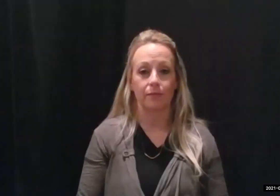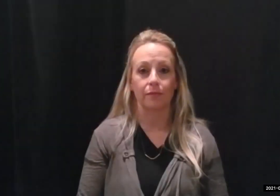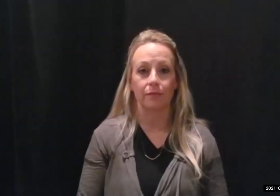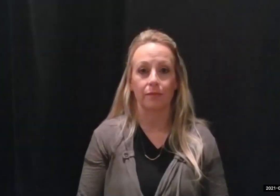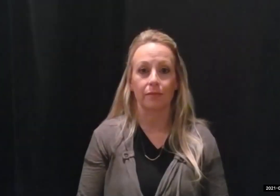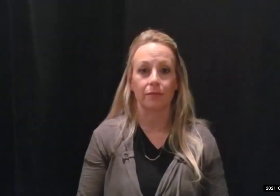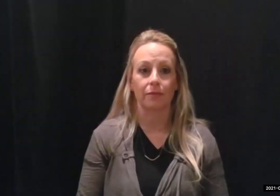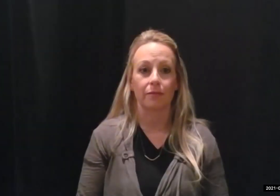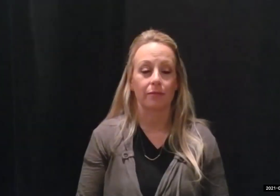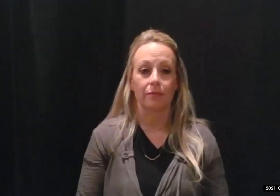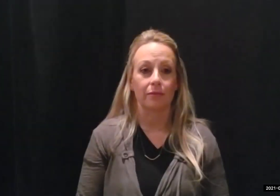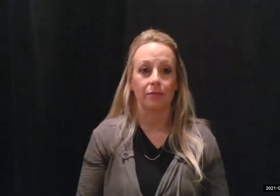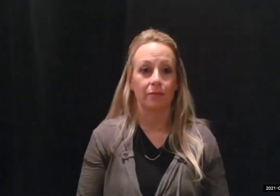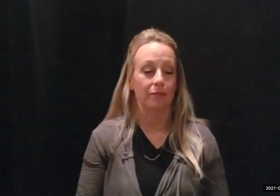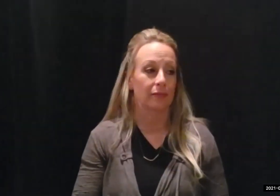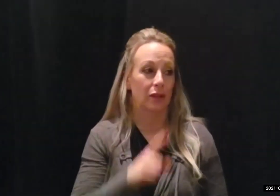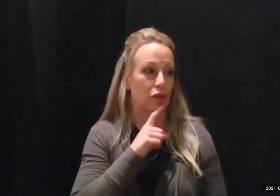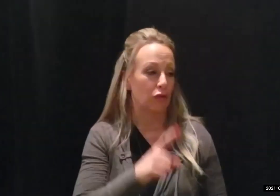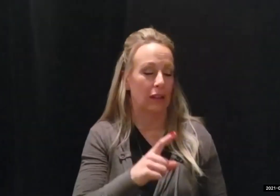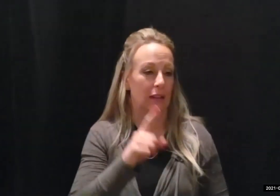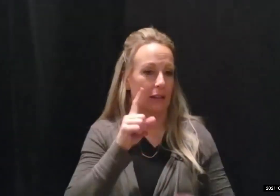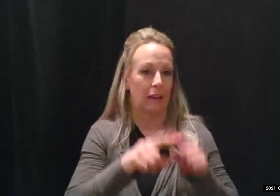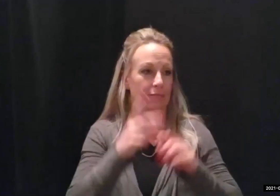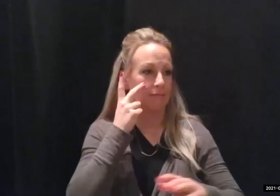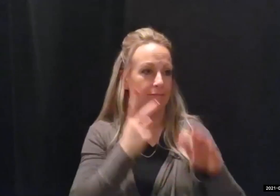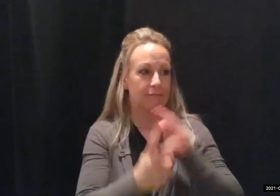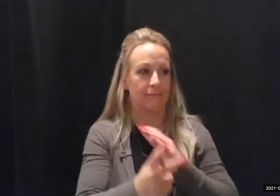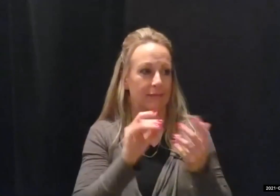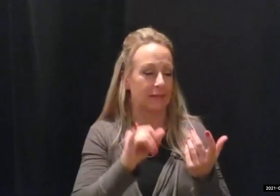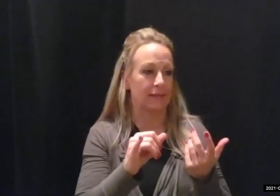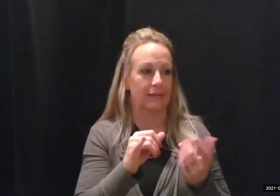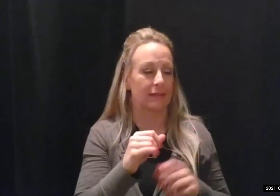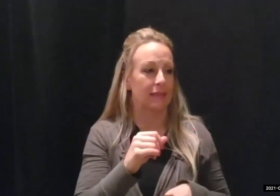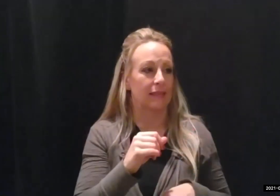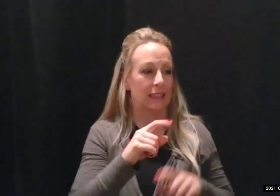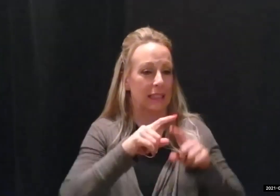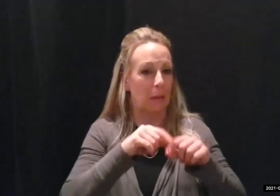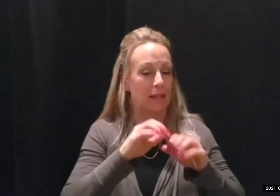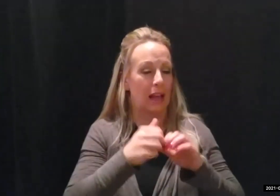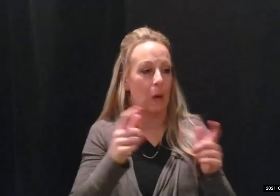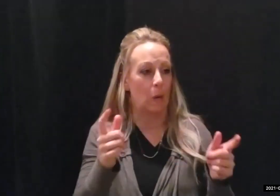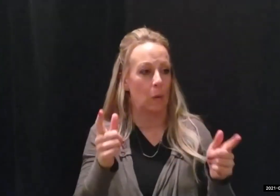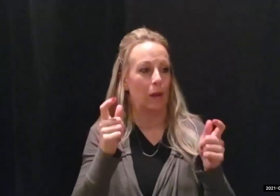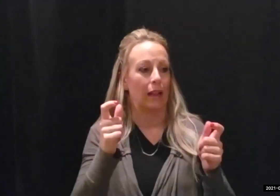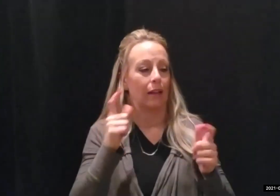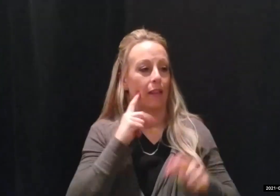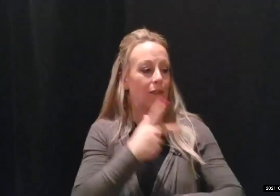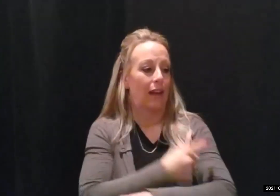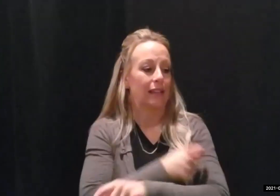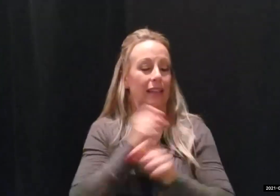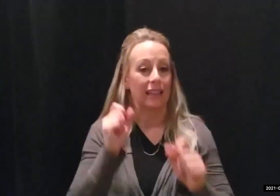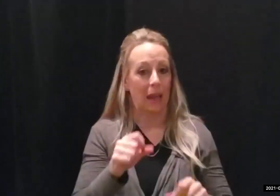Well, it's all speculation. It just depends on how quickly the vaccine can be